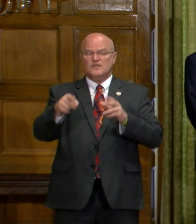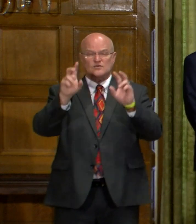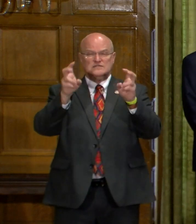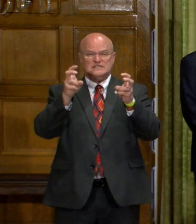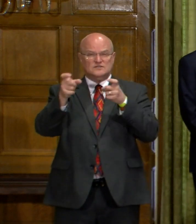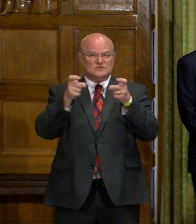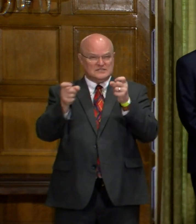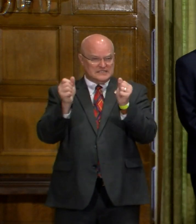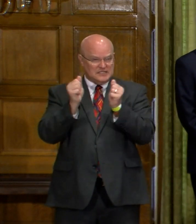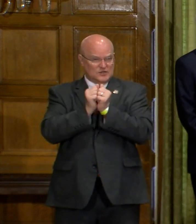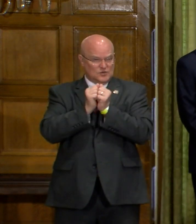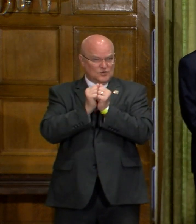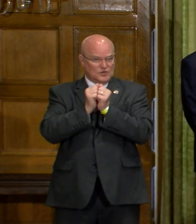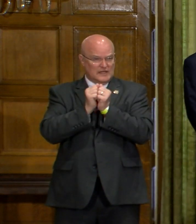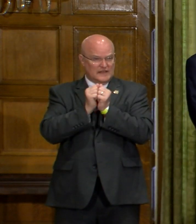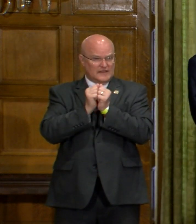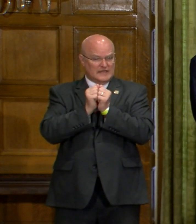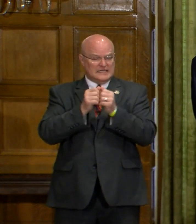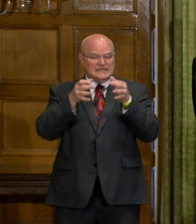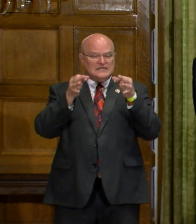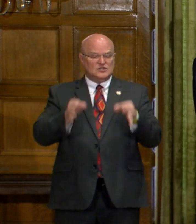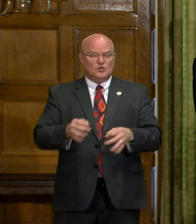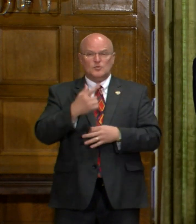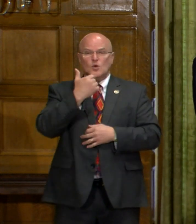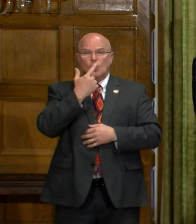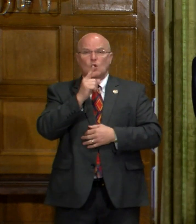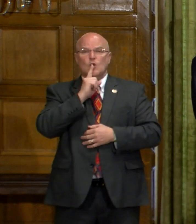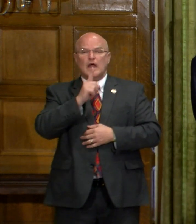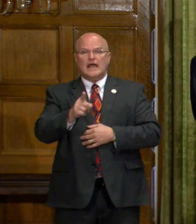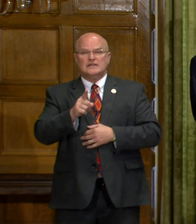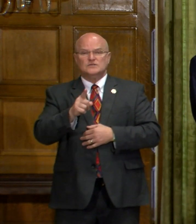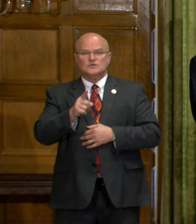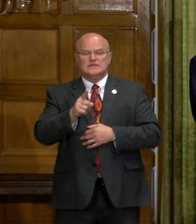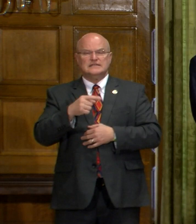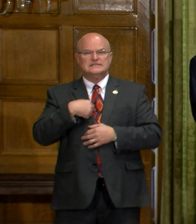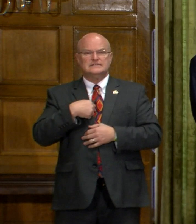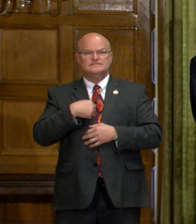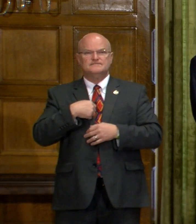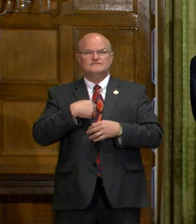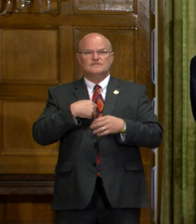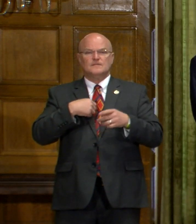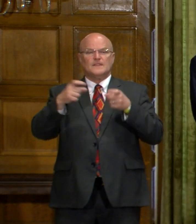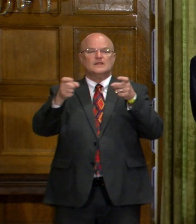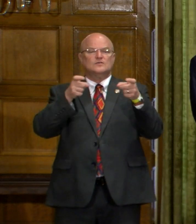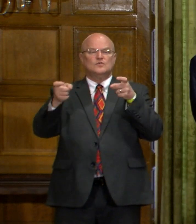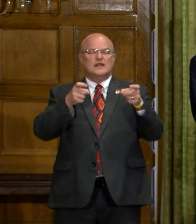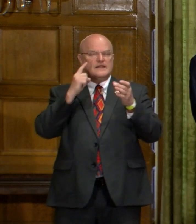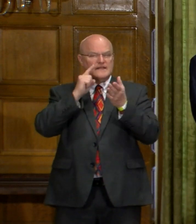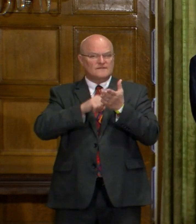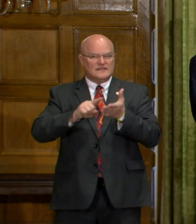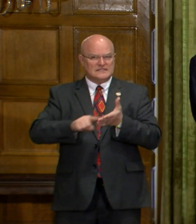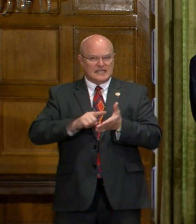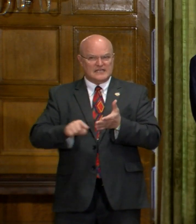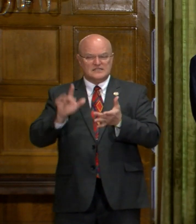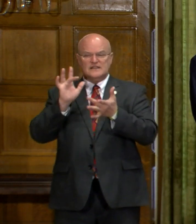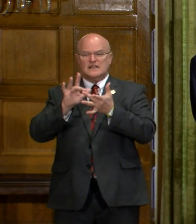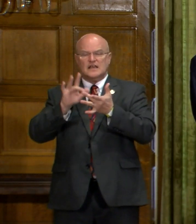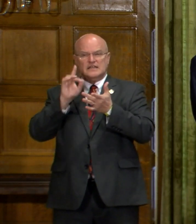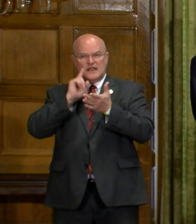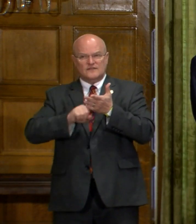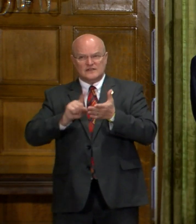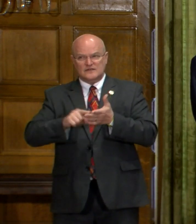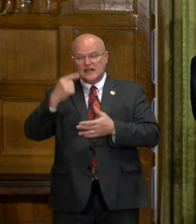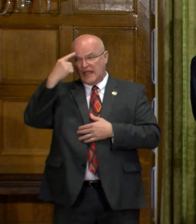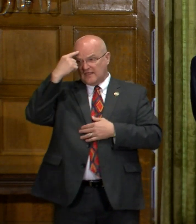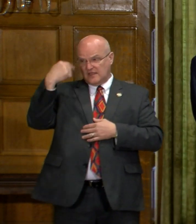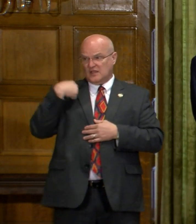have to do with determining who actually is calling the shots on the investigation, the contact investigation.